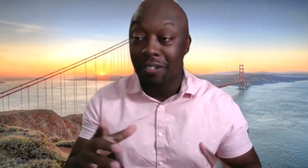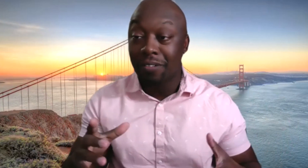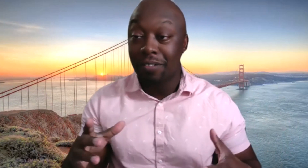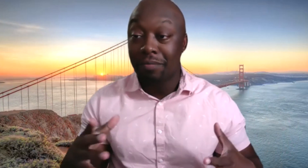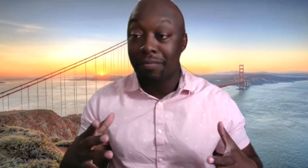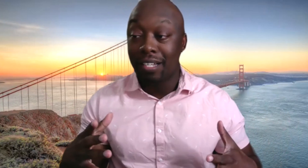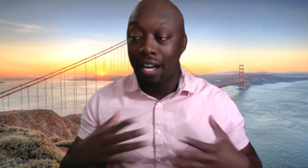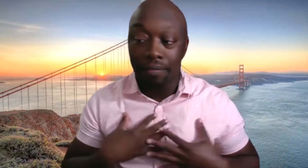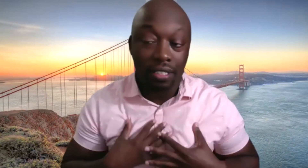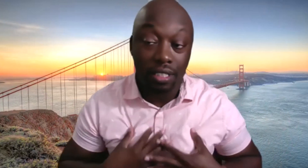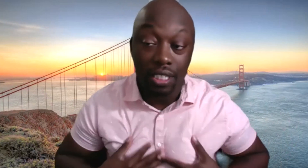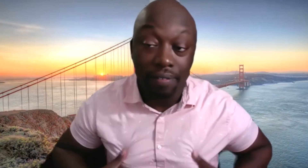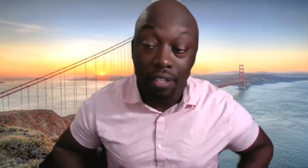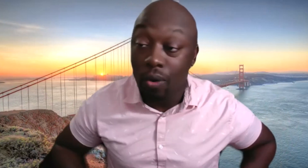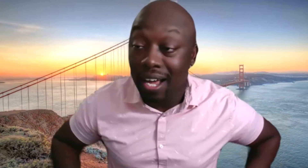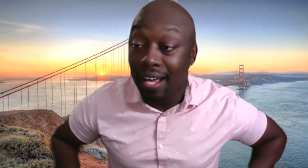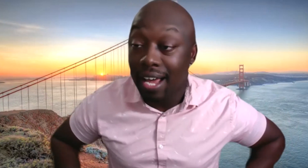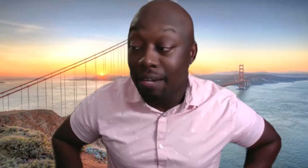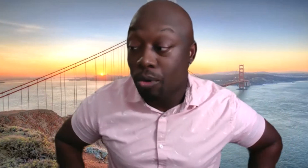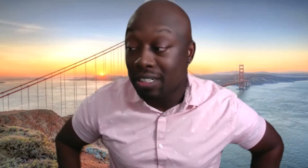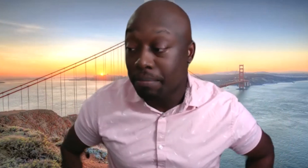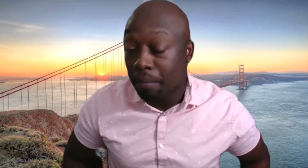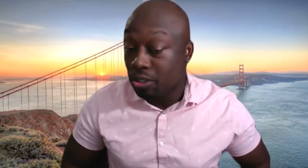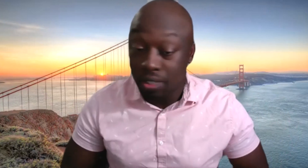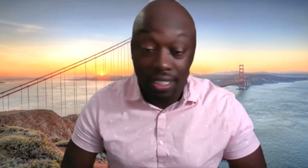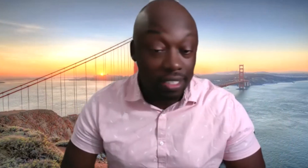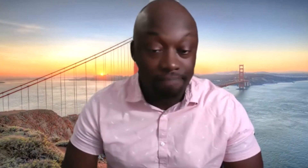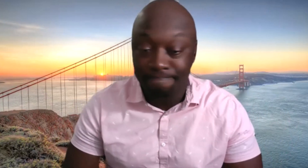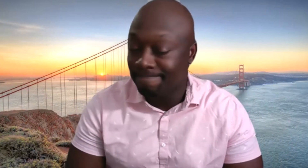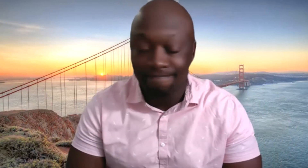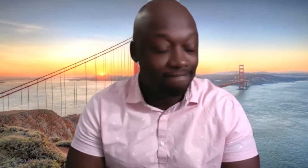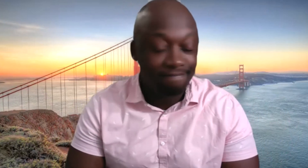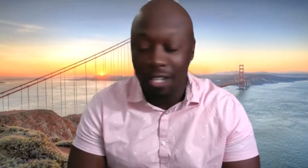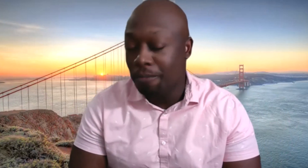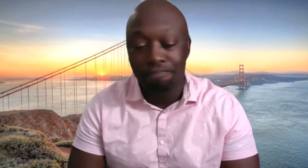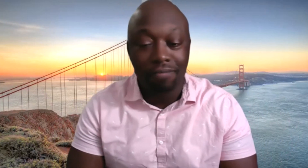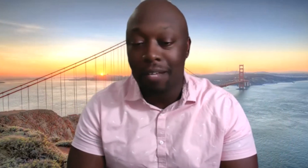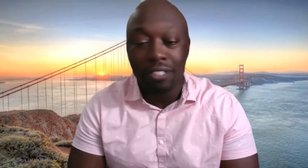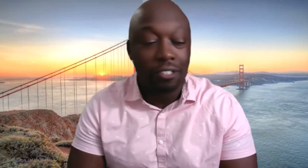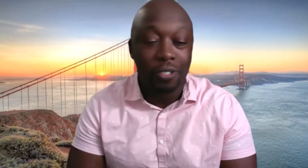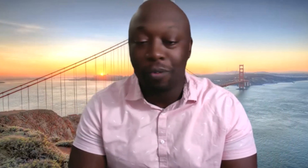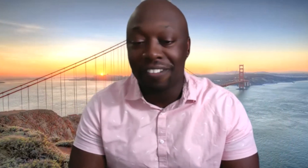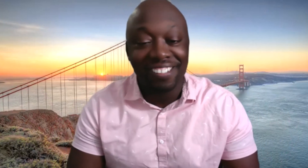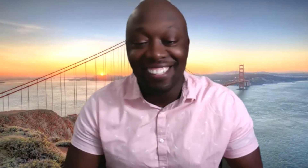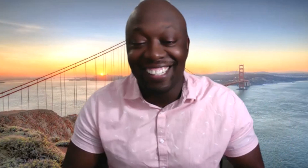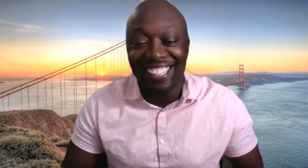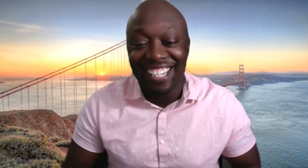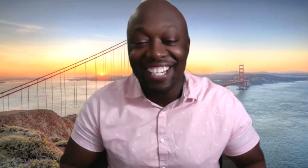So obviously, even though I had more sleep opportunities, No, I'm still doing